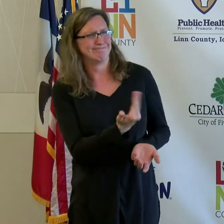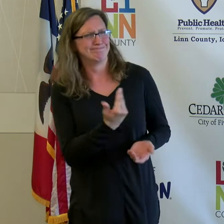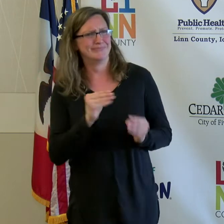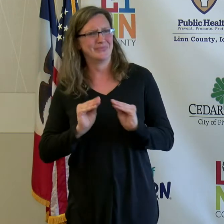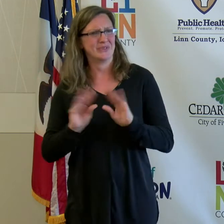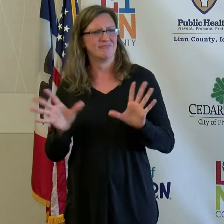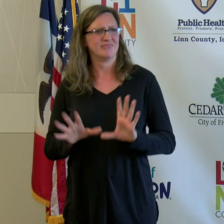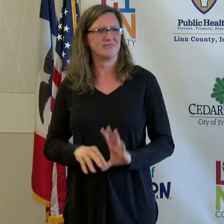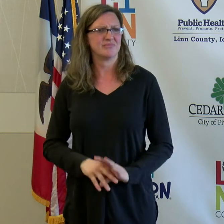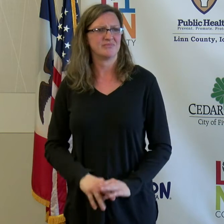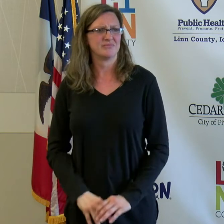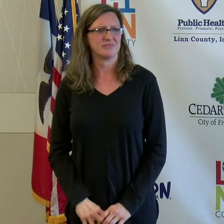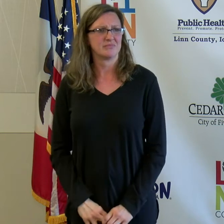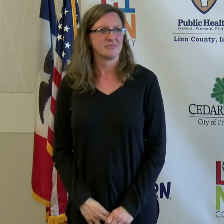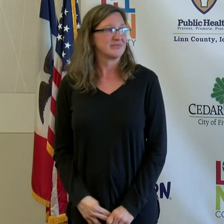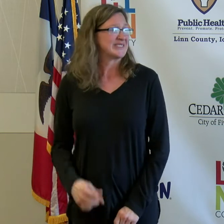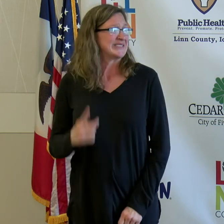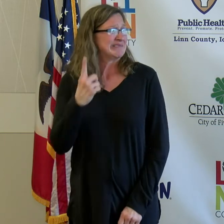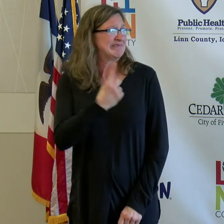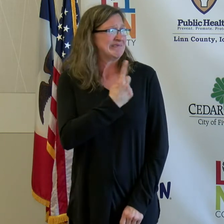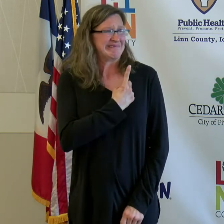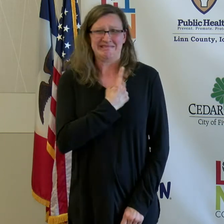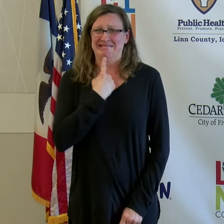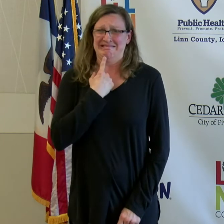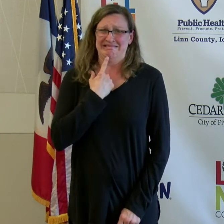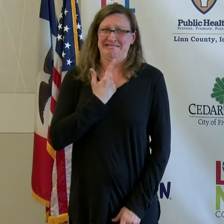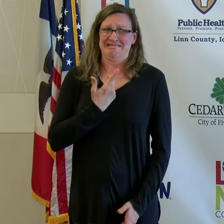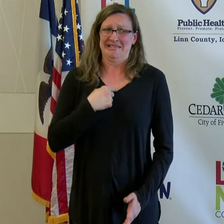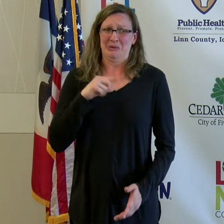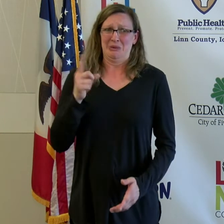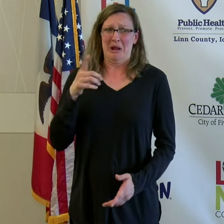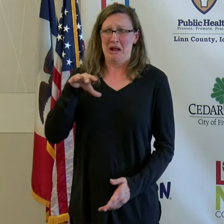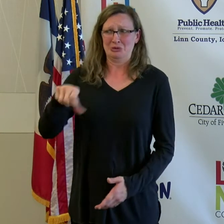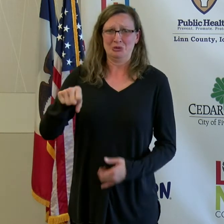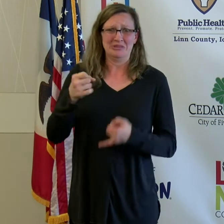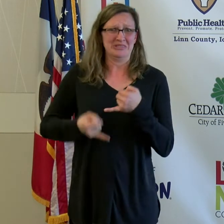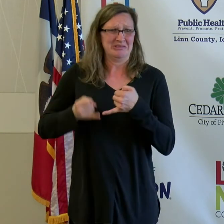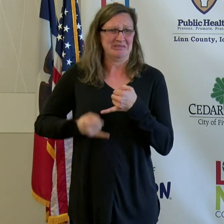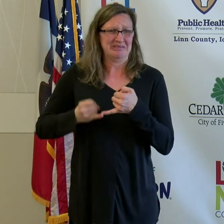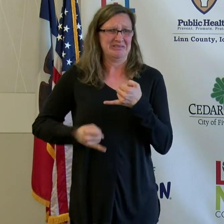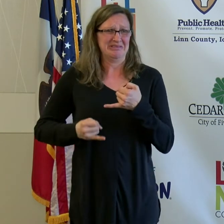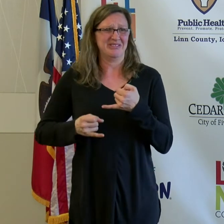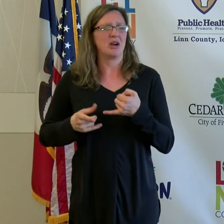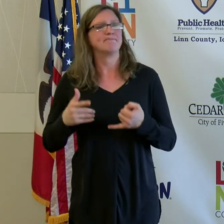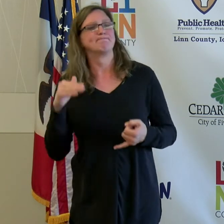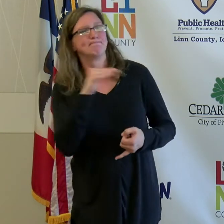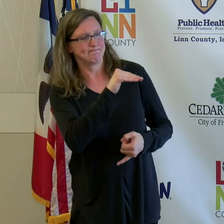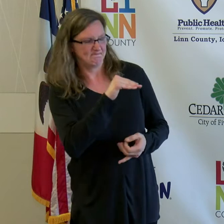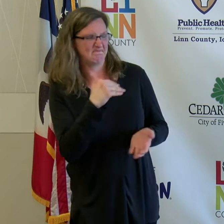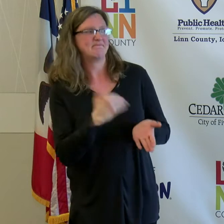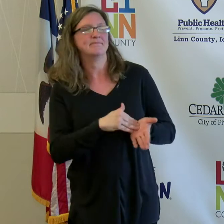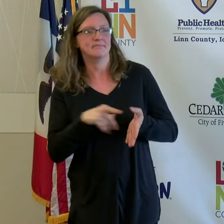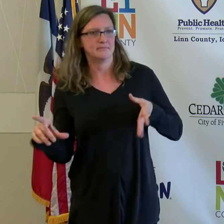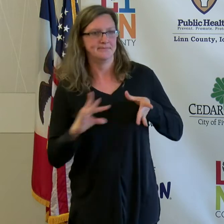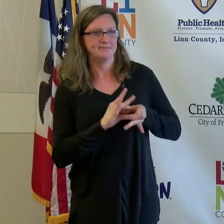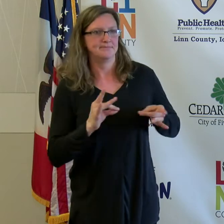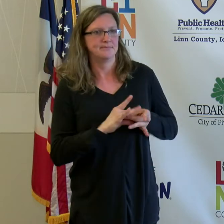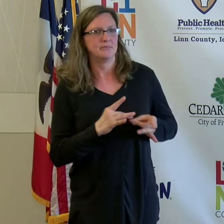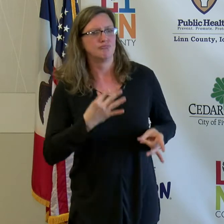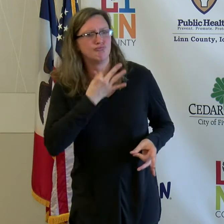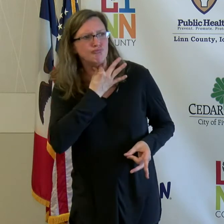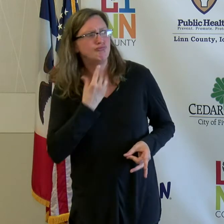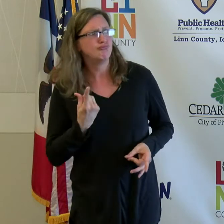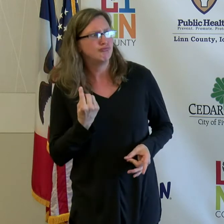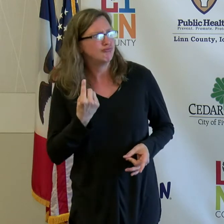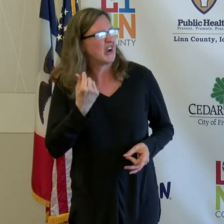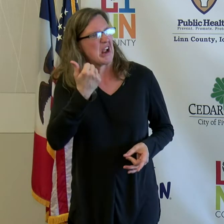I believe the question is, how can people that might be disabled receive resources? Is that what